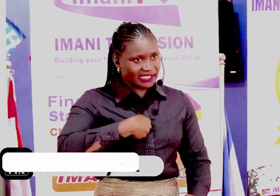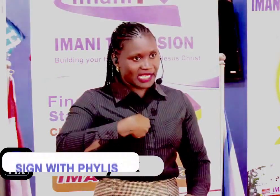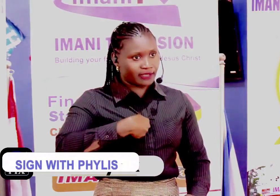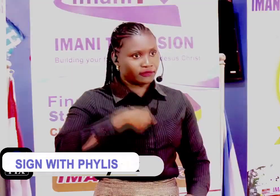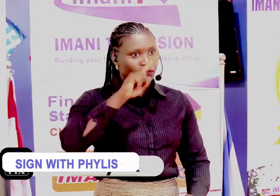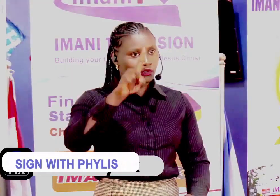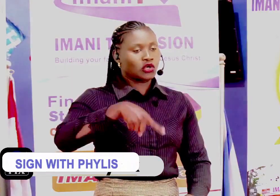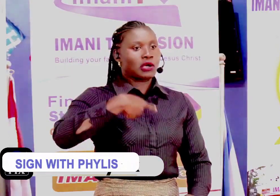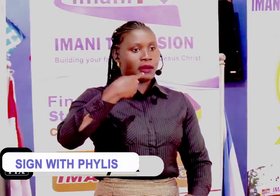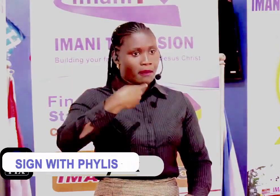myself.